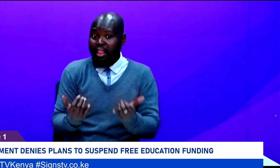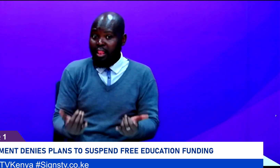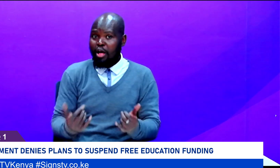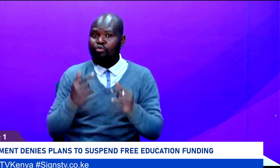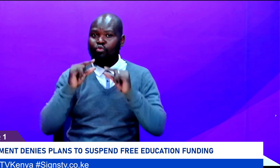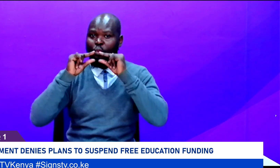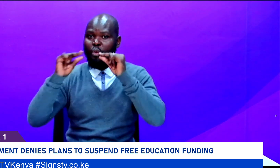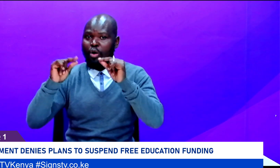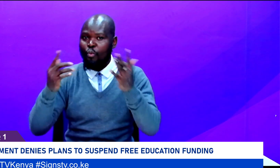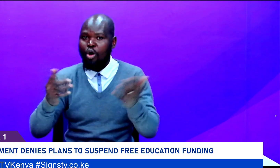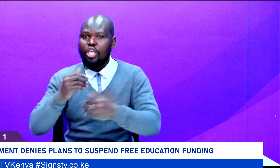22,244.